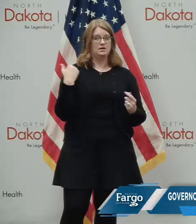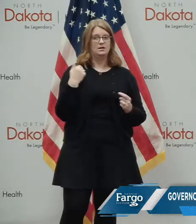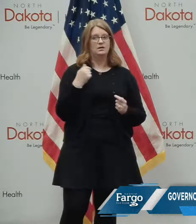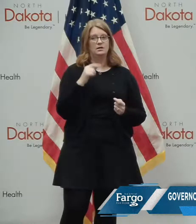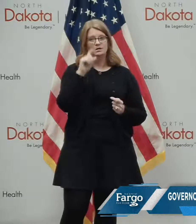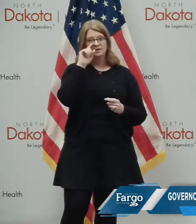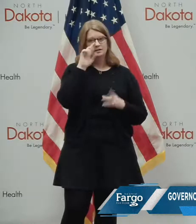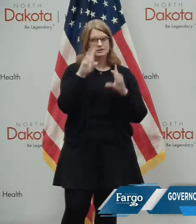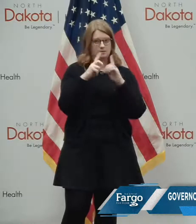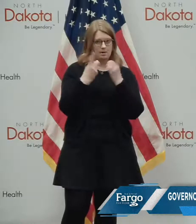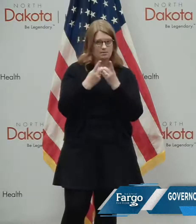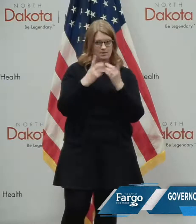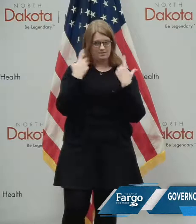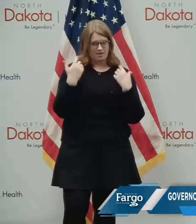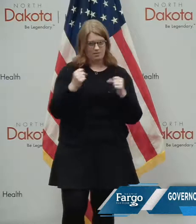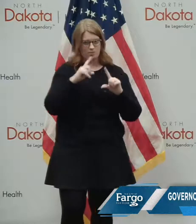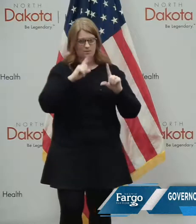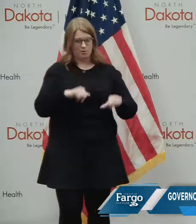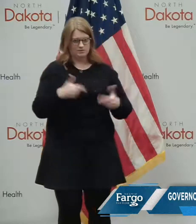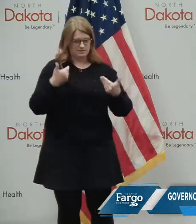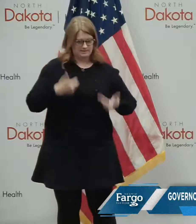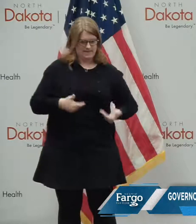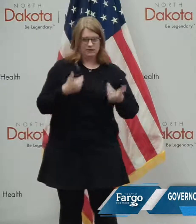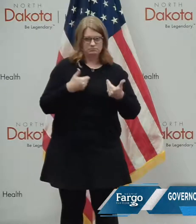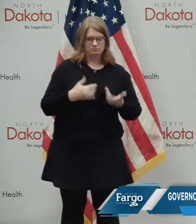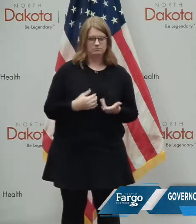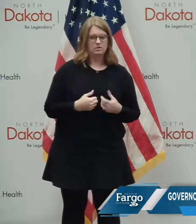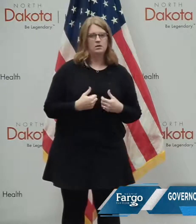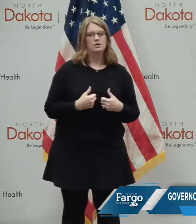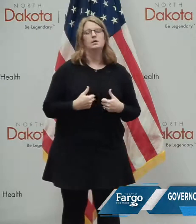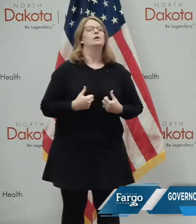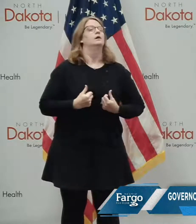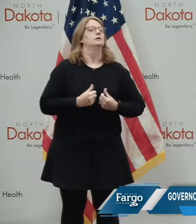the Department of Health reports to me. We have